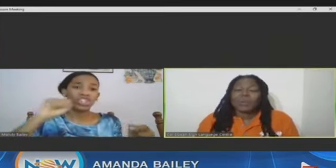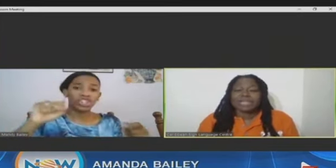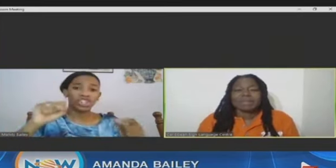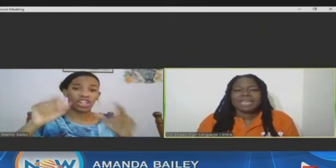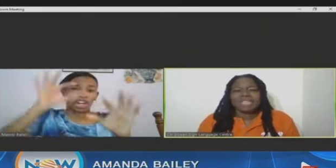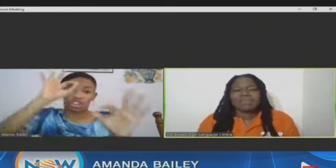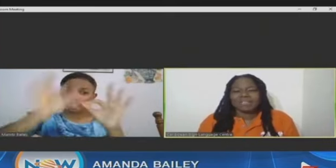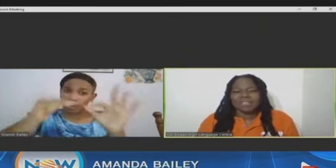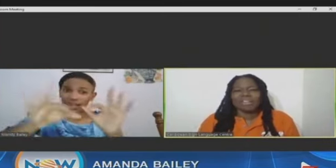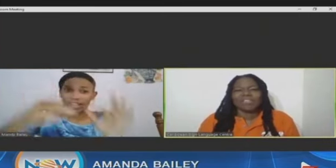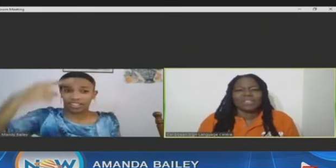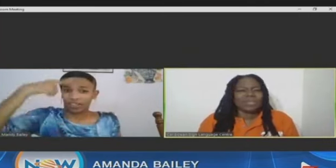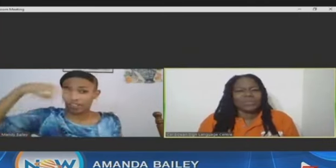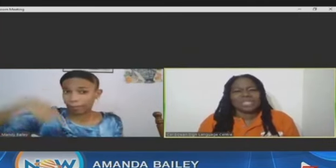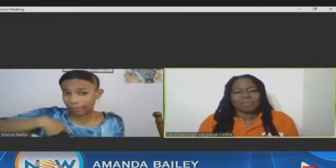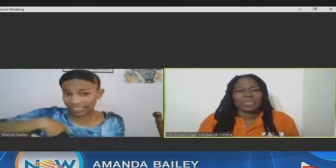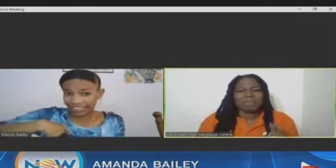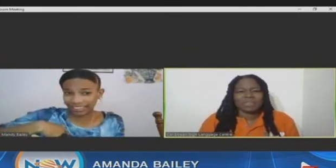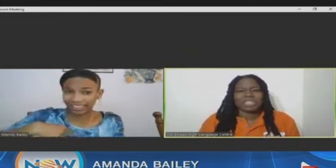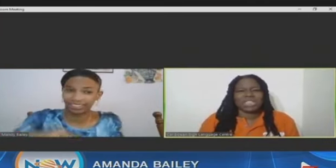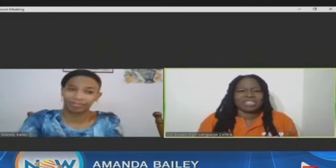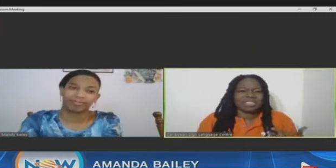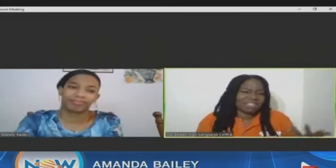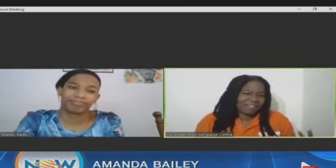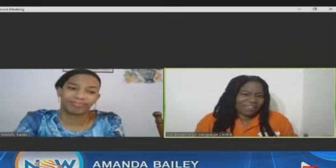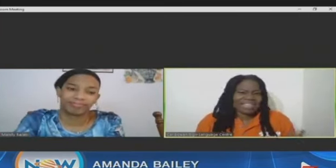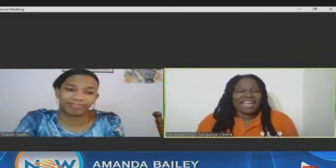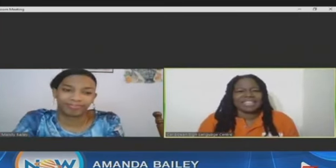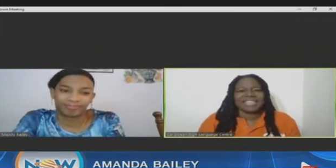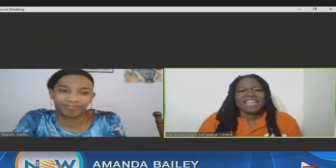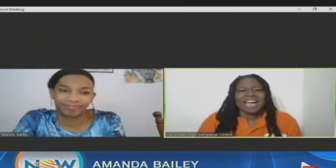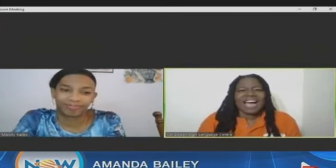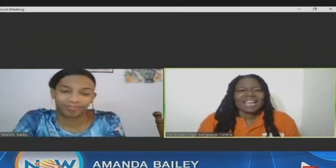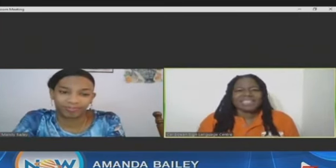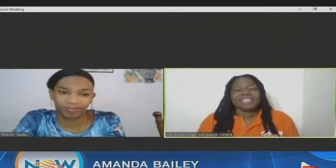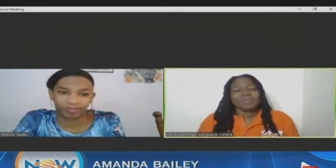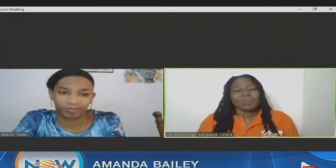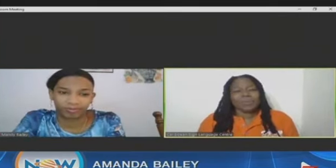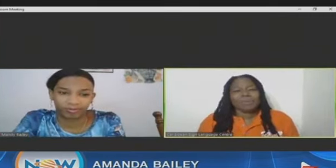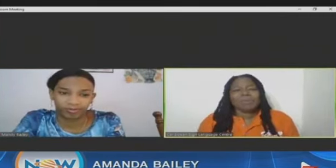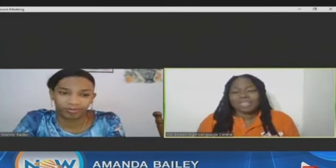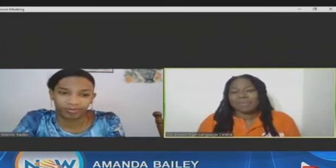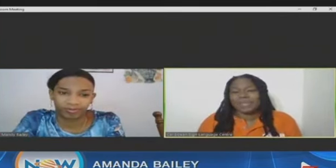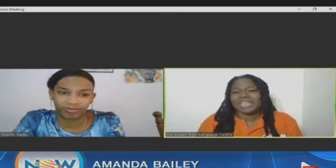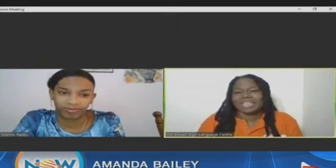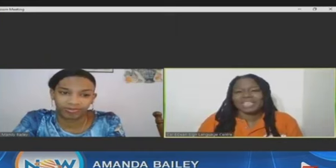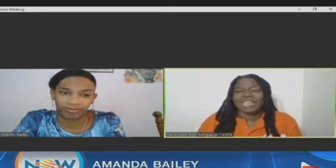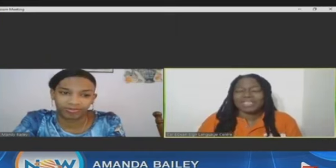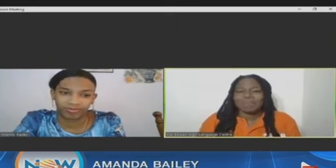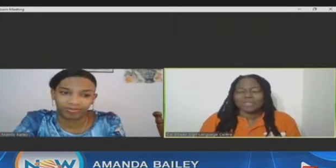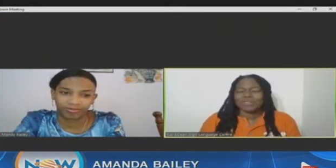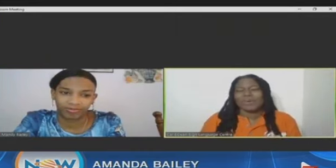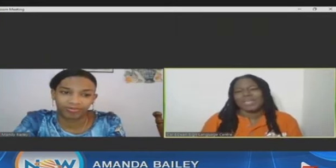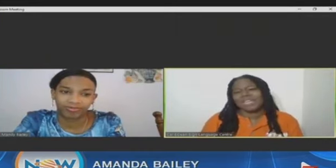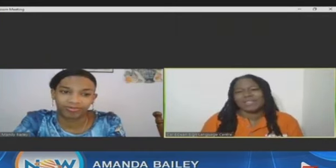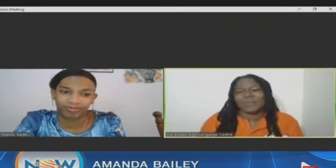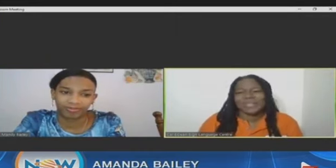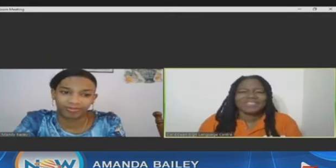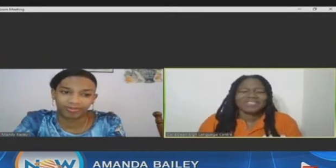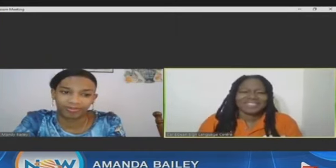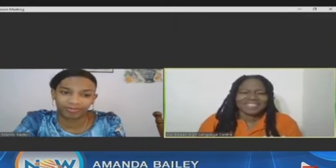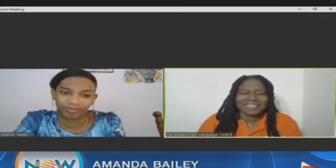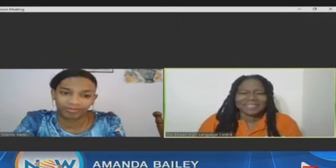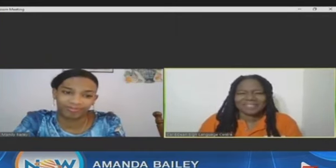they do welcome me to be involved in all those netball competitions and stuff like that. And one girl in particular, she interprets for me at